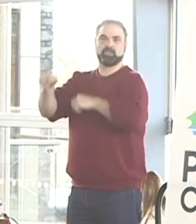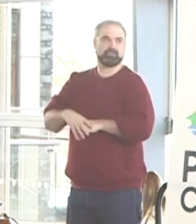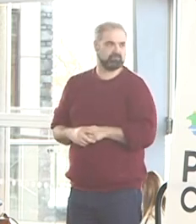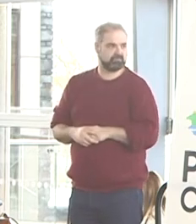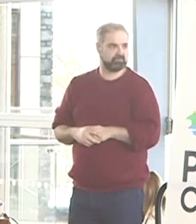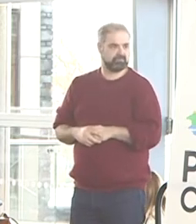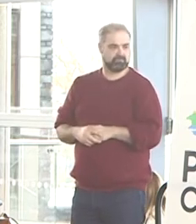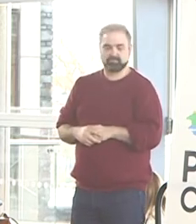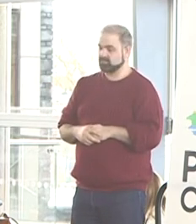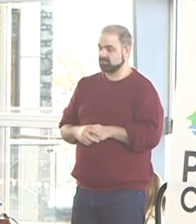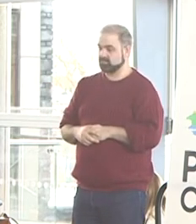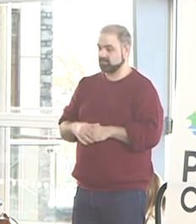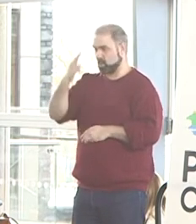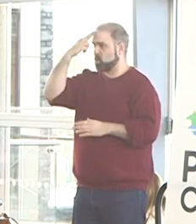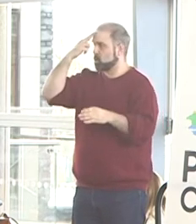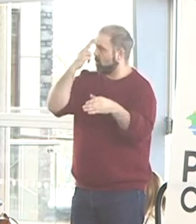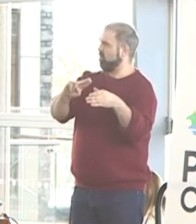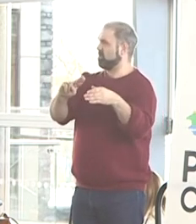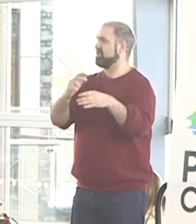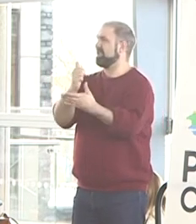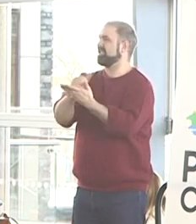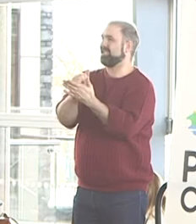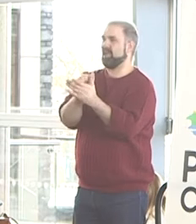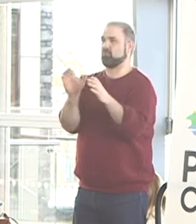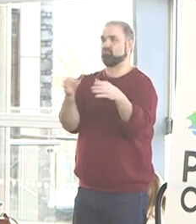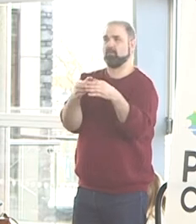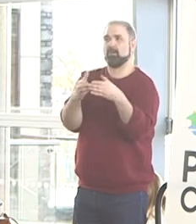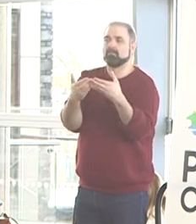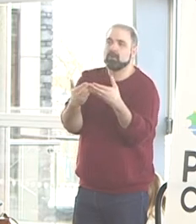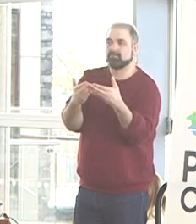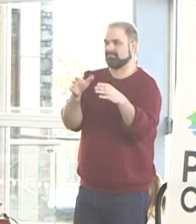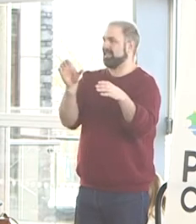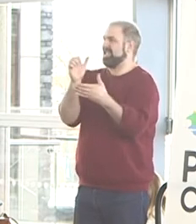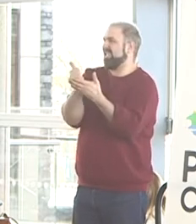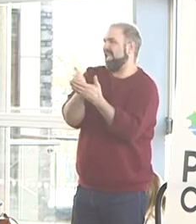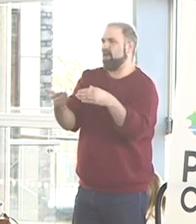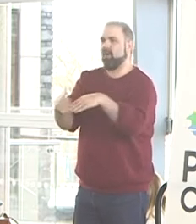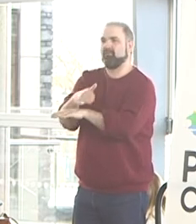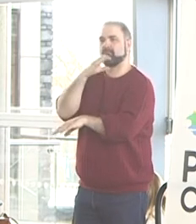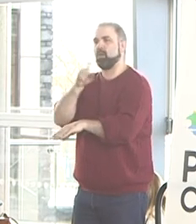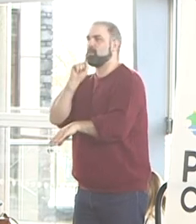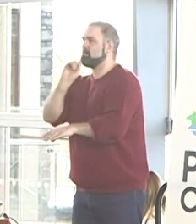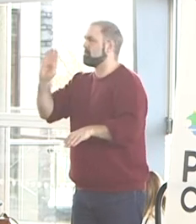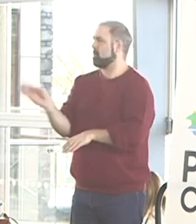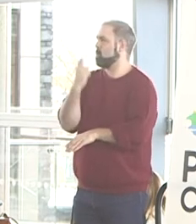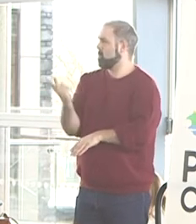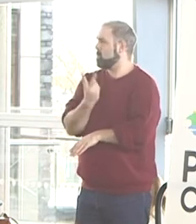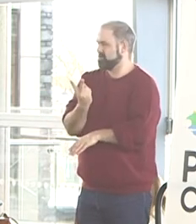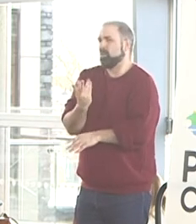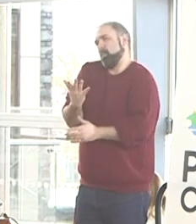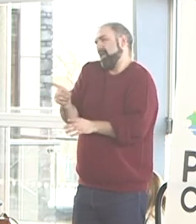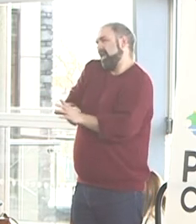And it's called the gay group, but in those days, gay covered both women and men sometimes. We had the young lesbian group as well.